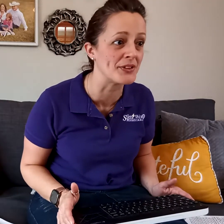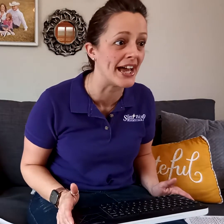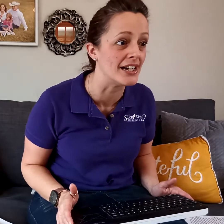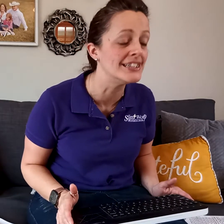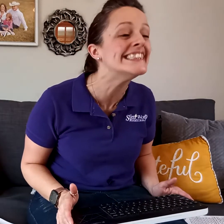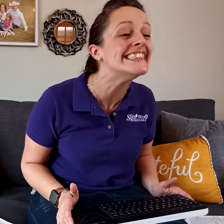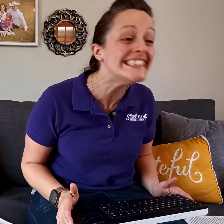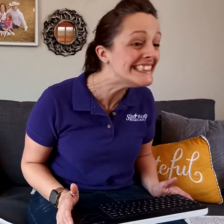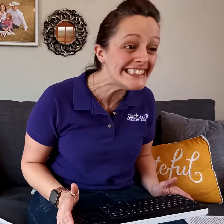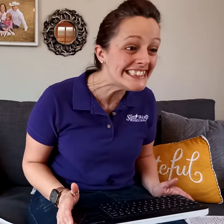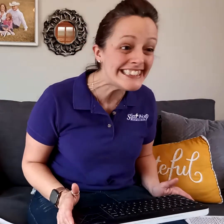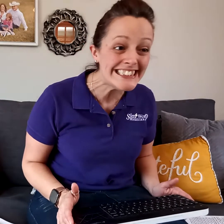that.